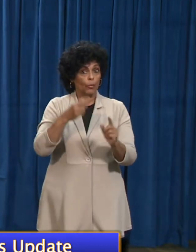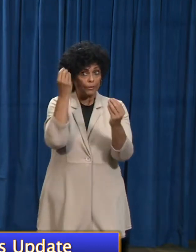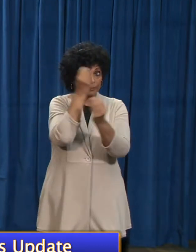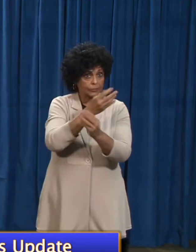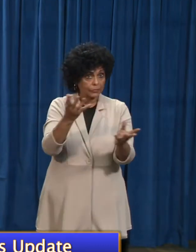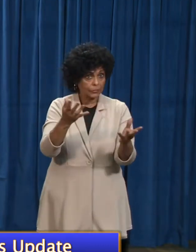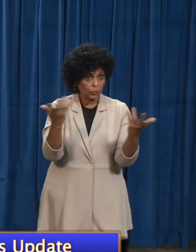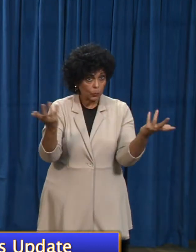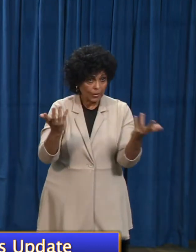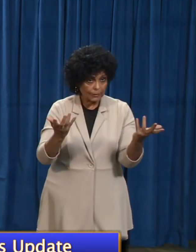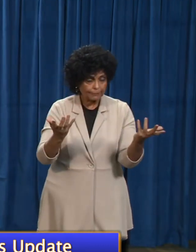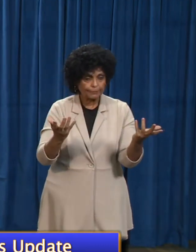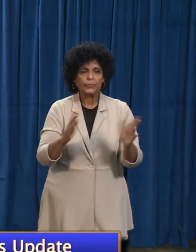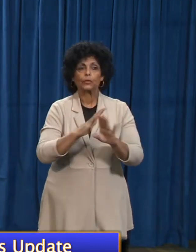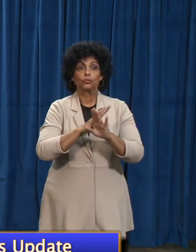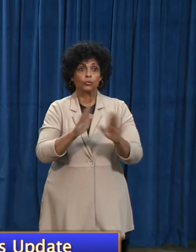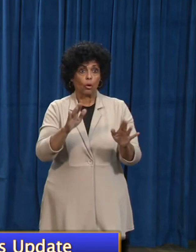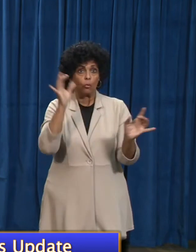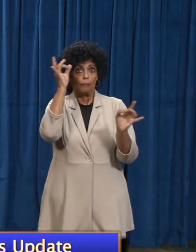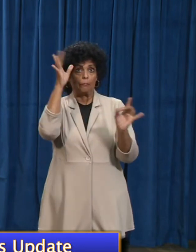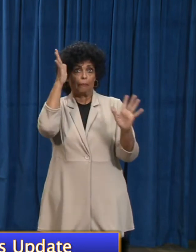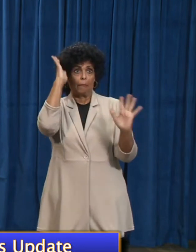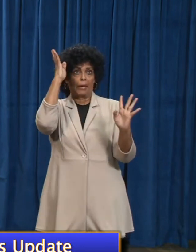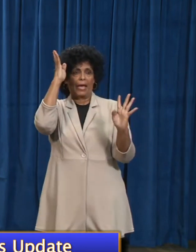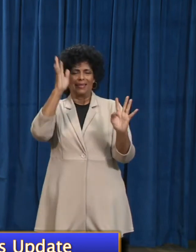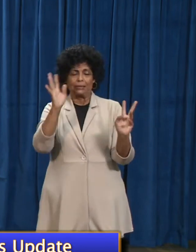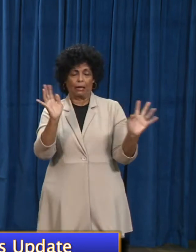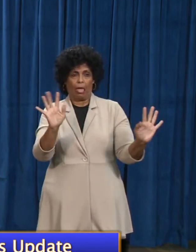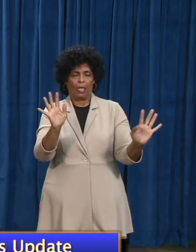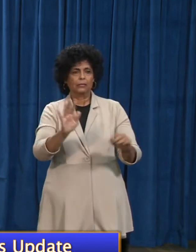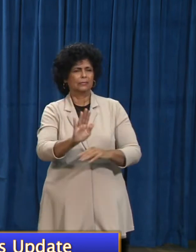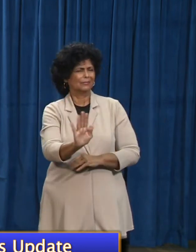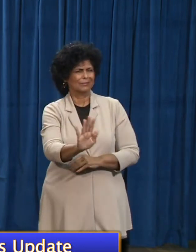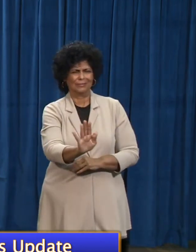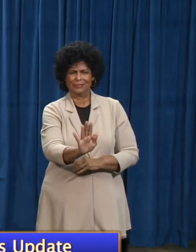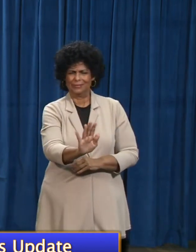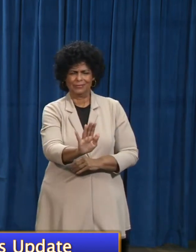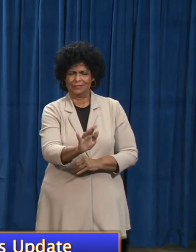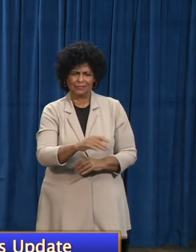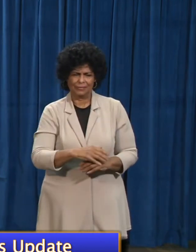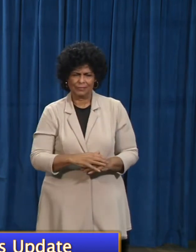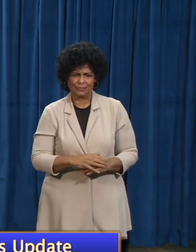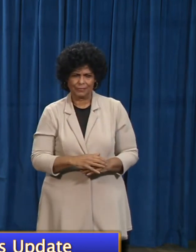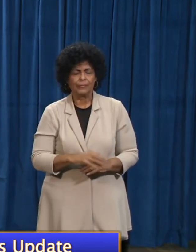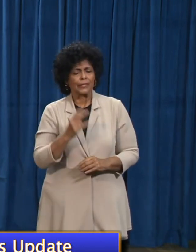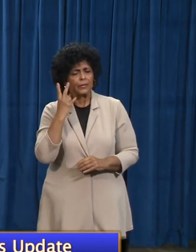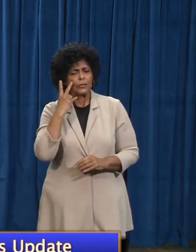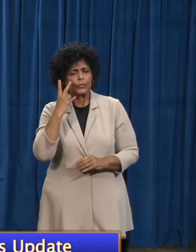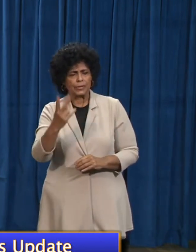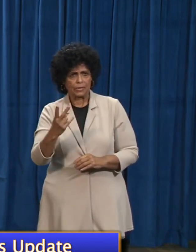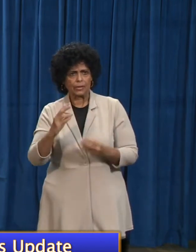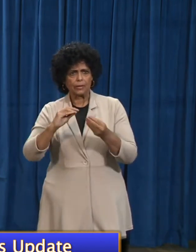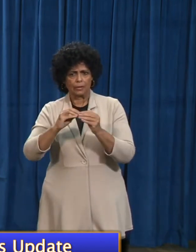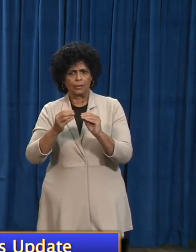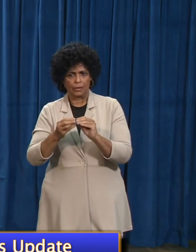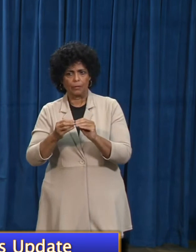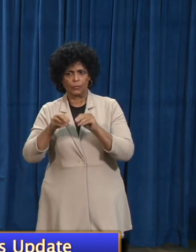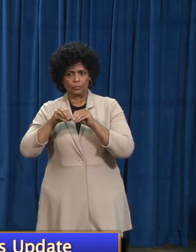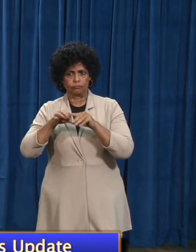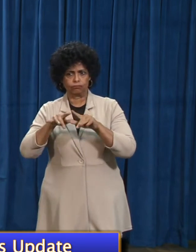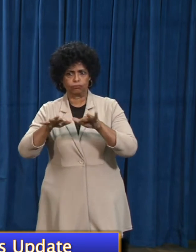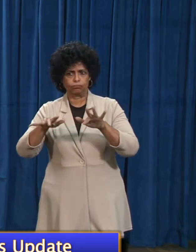Don't panic. This is no time to panic, but we are seeing very large numbers, and we can manage